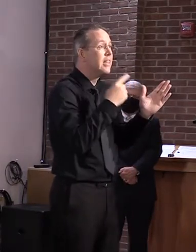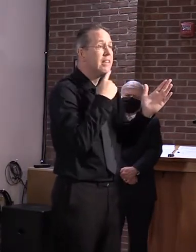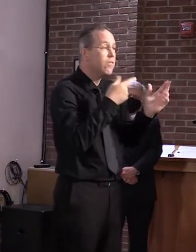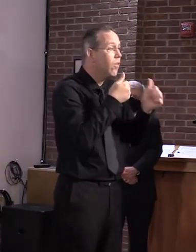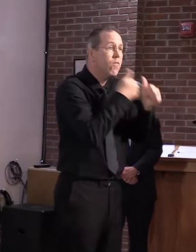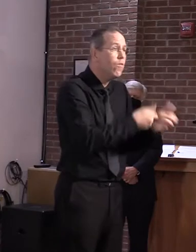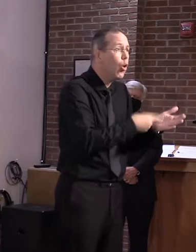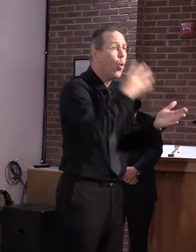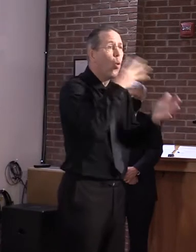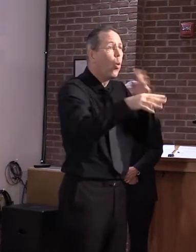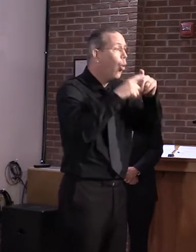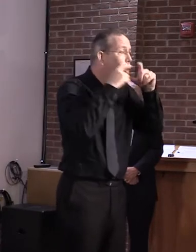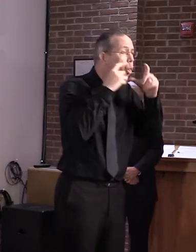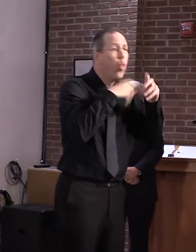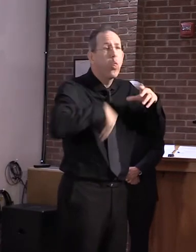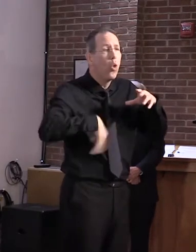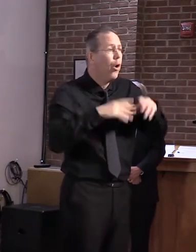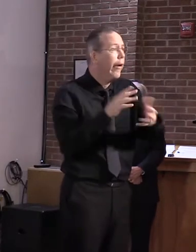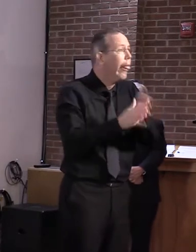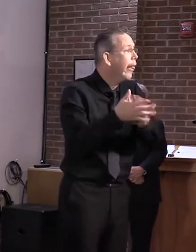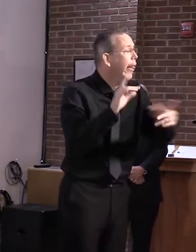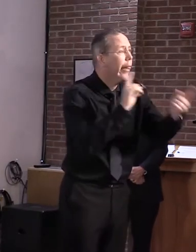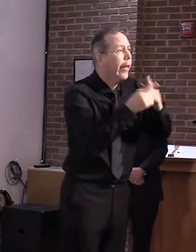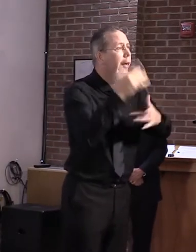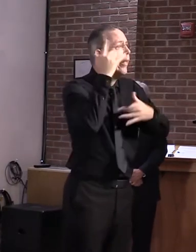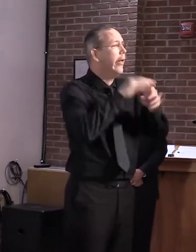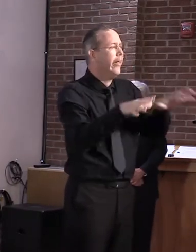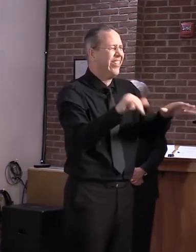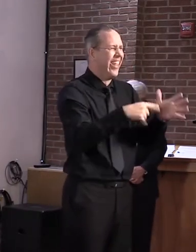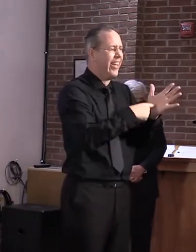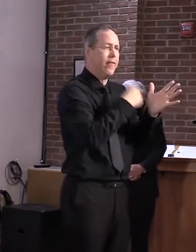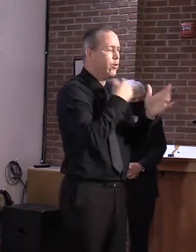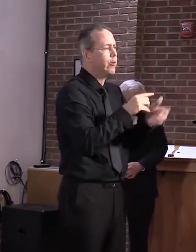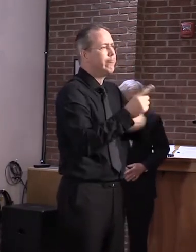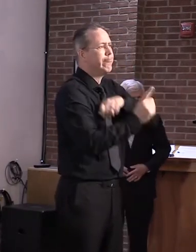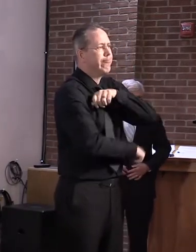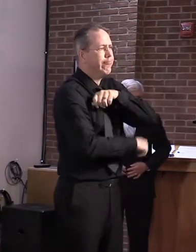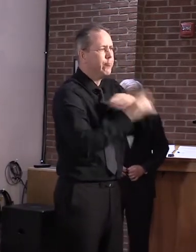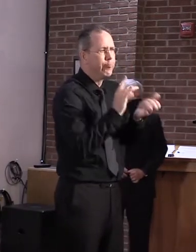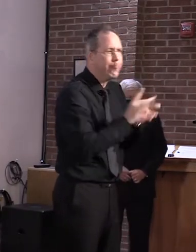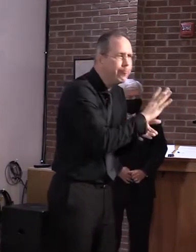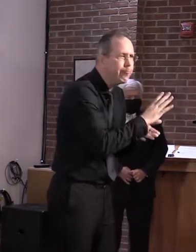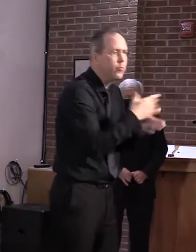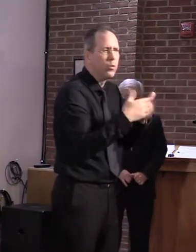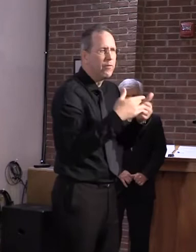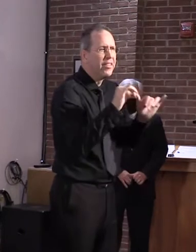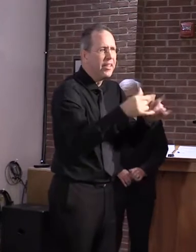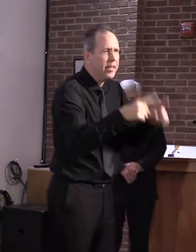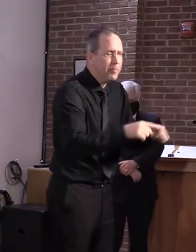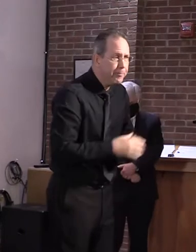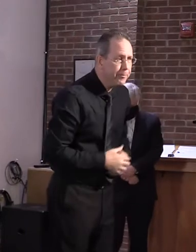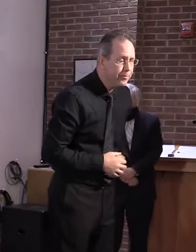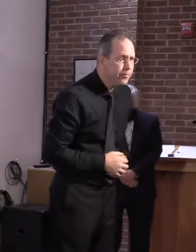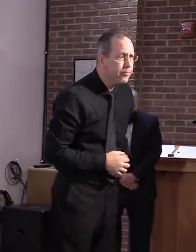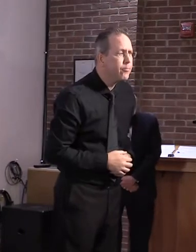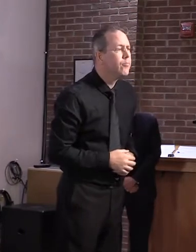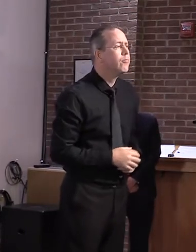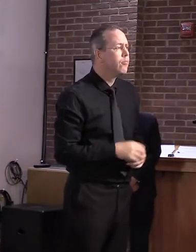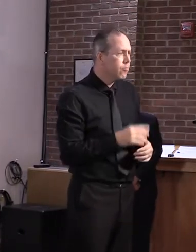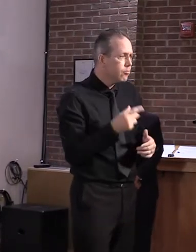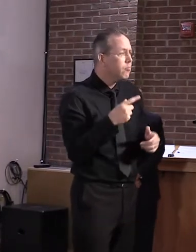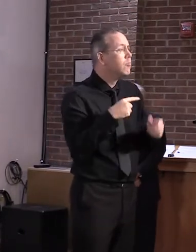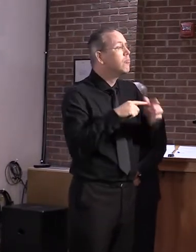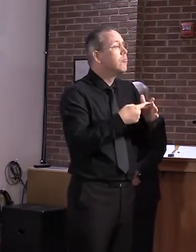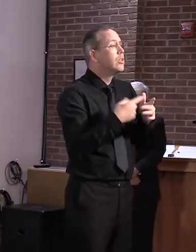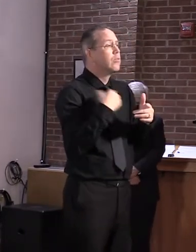We're going to test every student at every college and every university campus at least once at the beginning of the school year so that we know roughly where